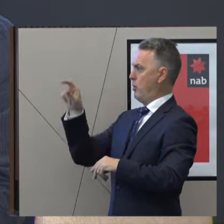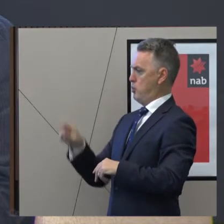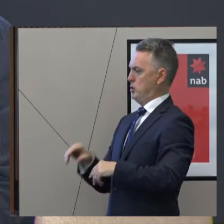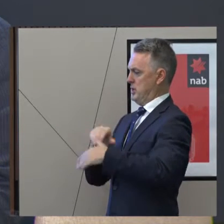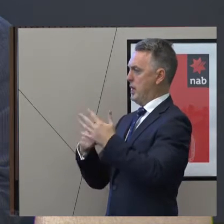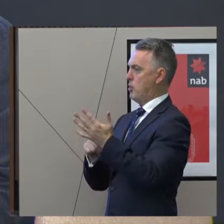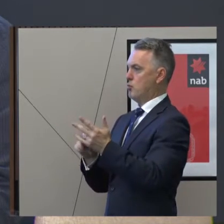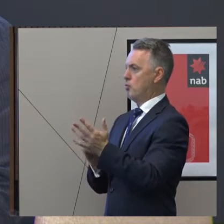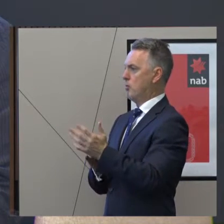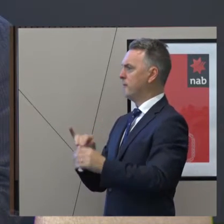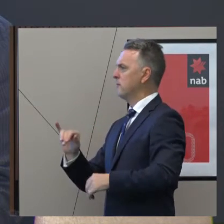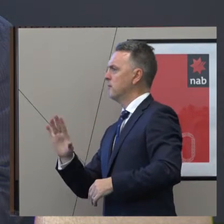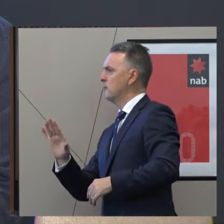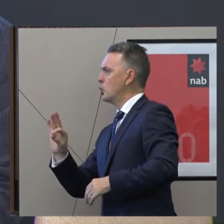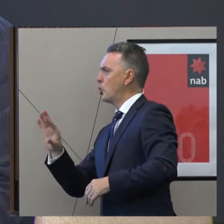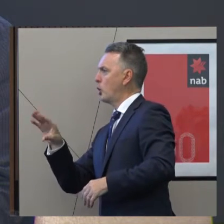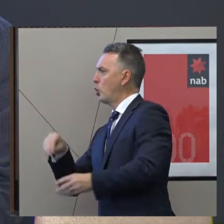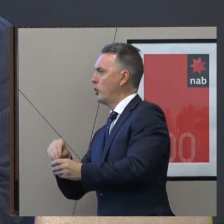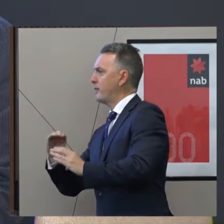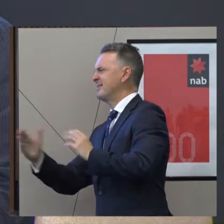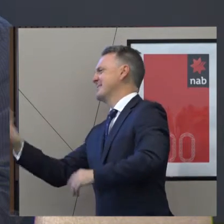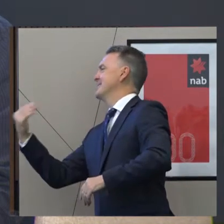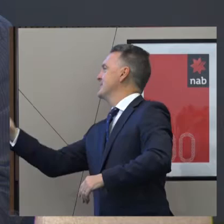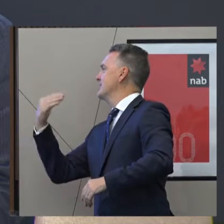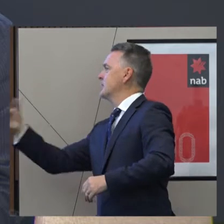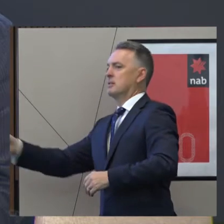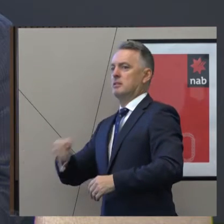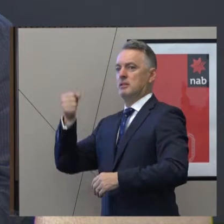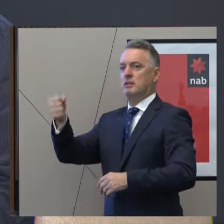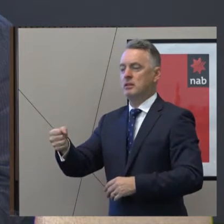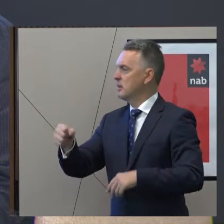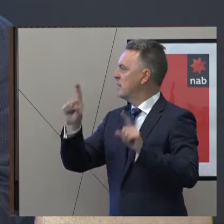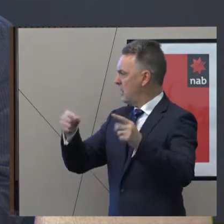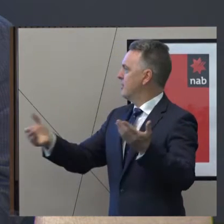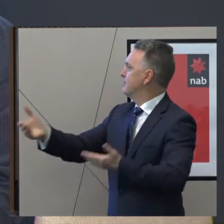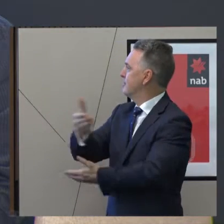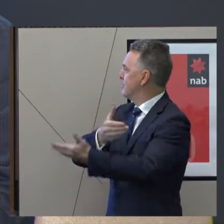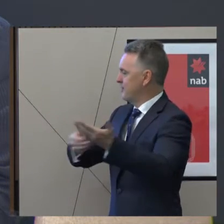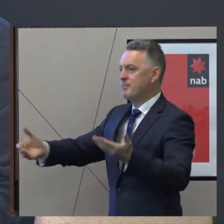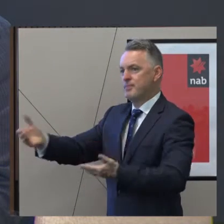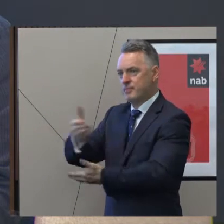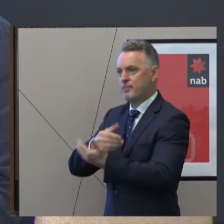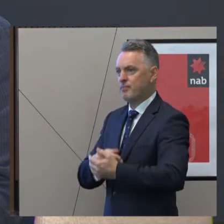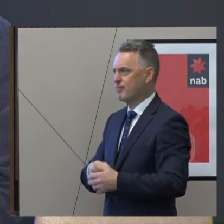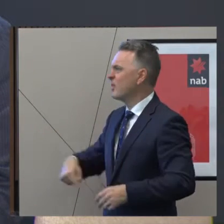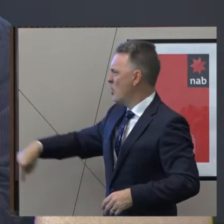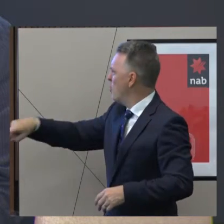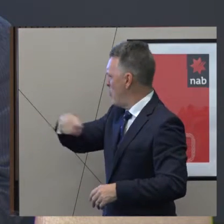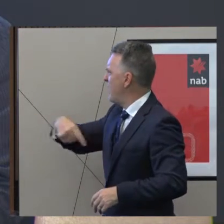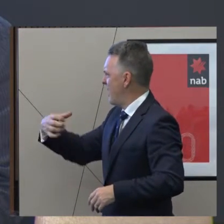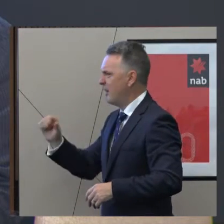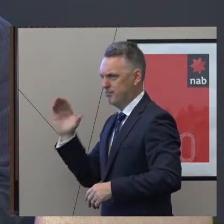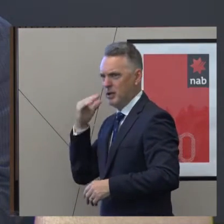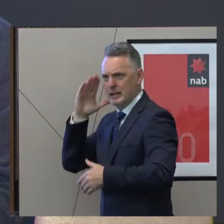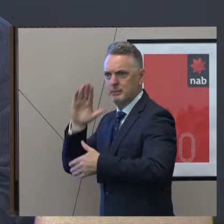not part of the conversation and to reach out for them. All of us in this room have had an experience in some